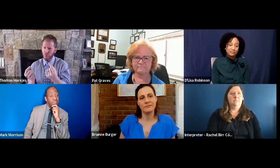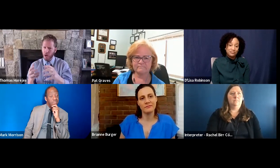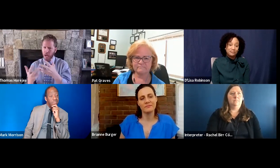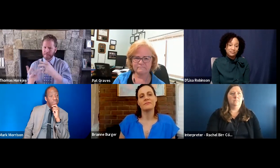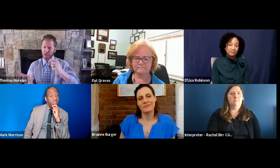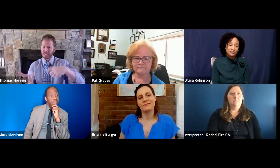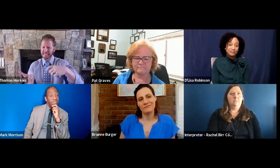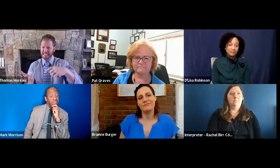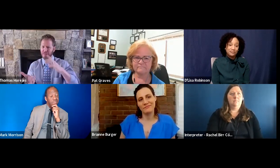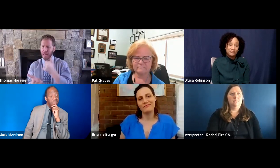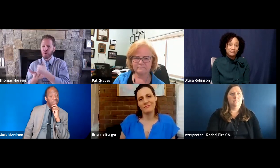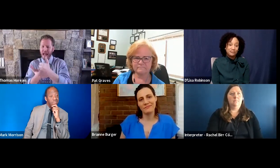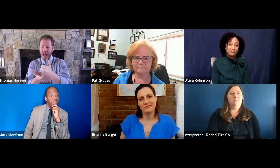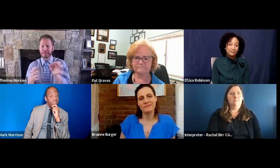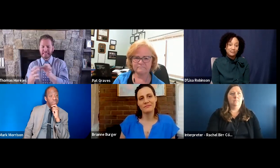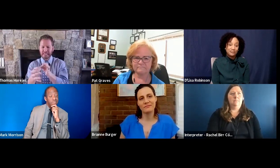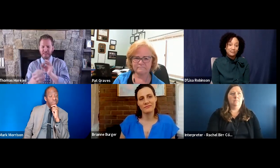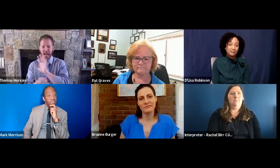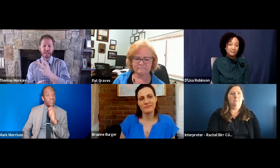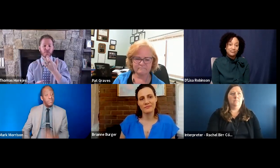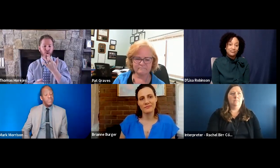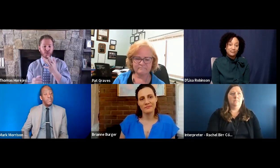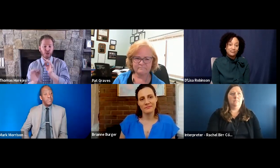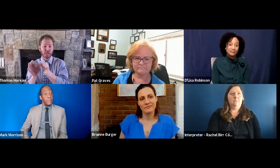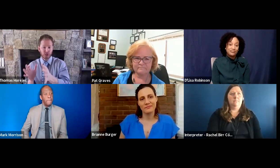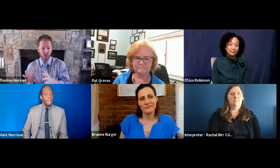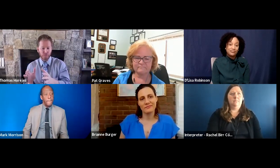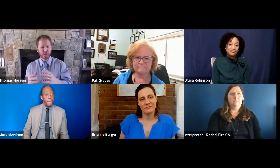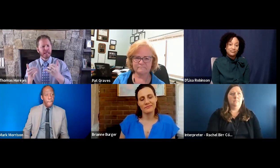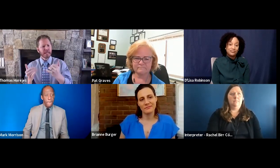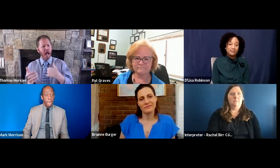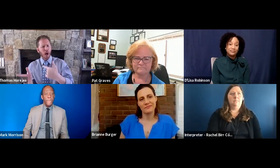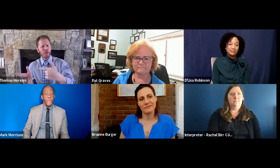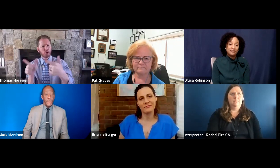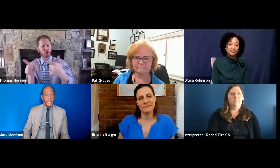person what accommodations that they need, and that